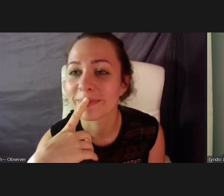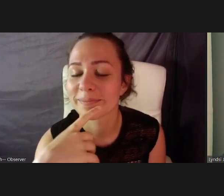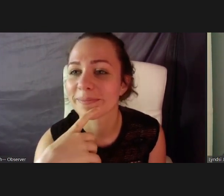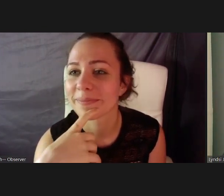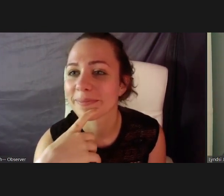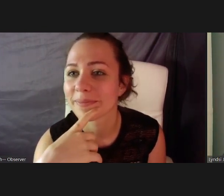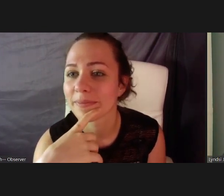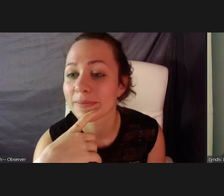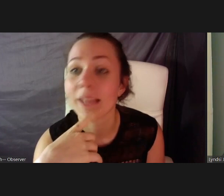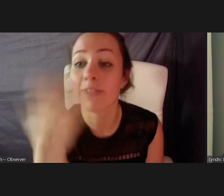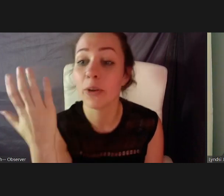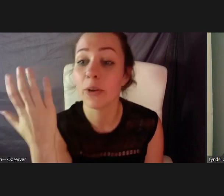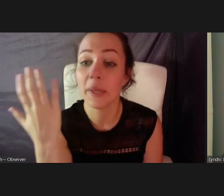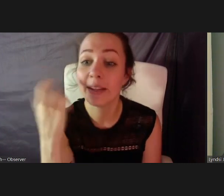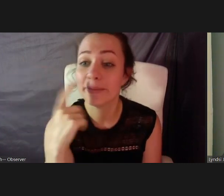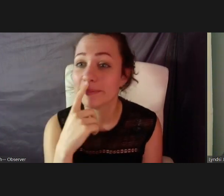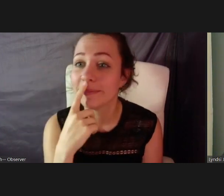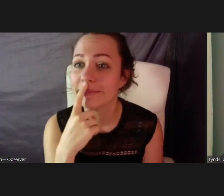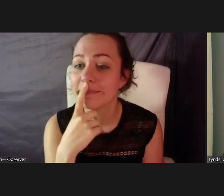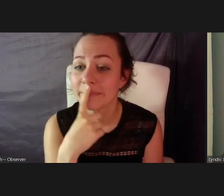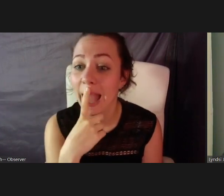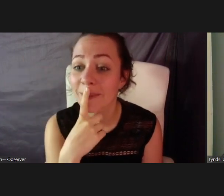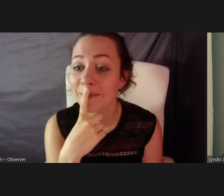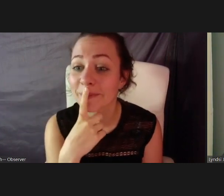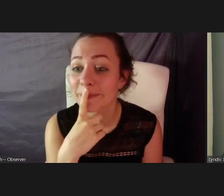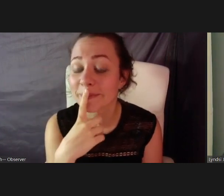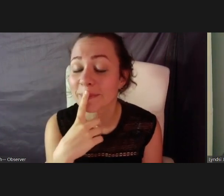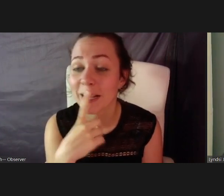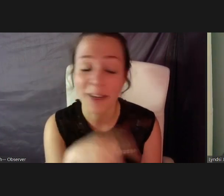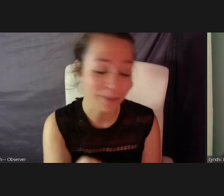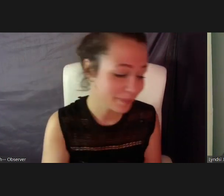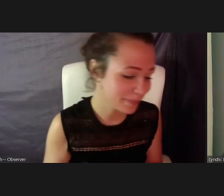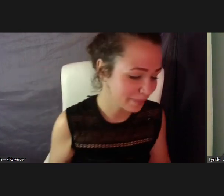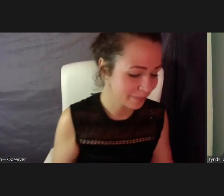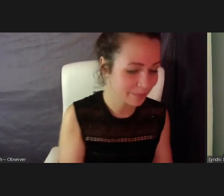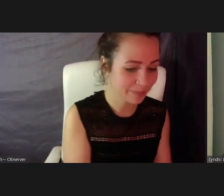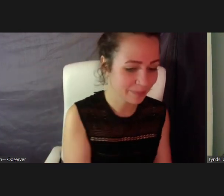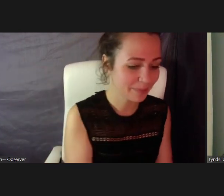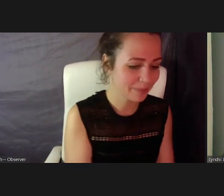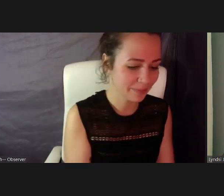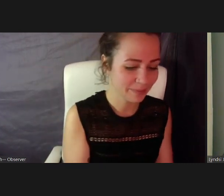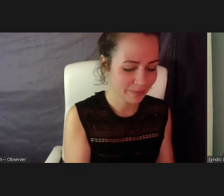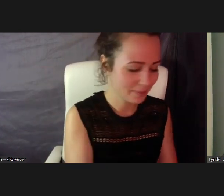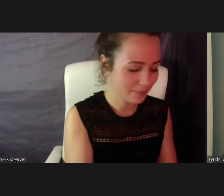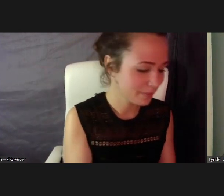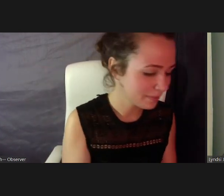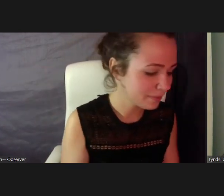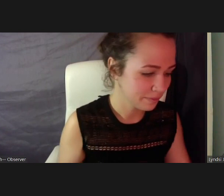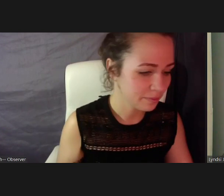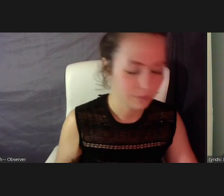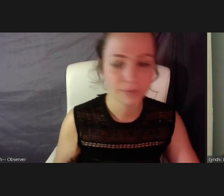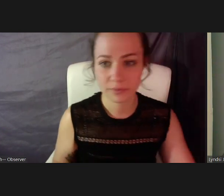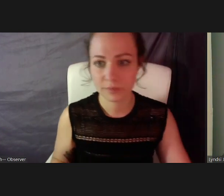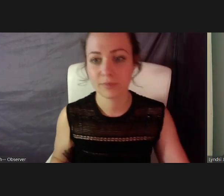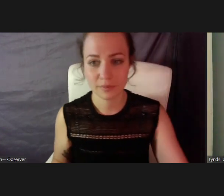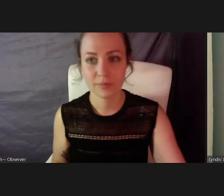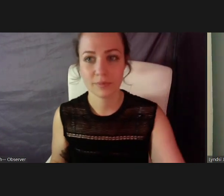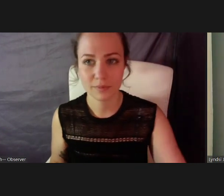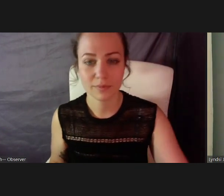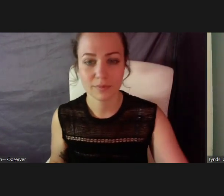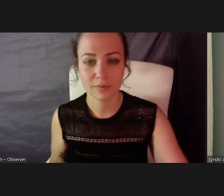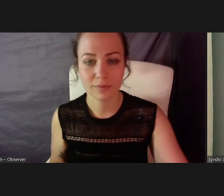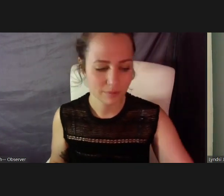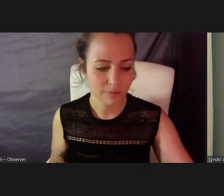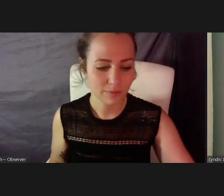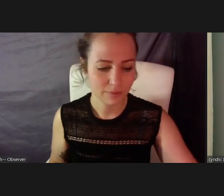like, at least one A work a week. Yeah. Because then we can find something that we have schema for and that we're interested in. Because